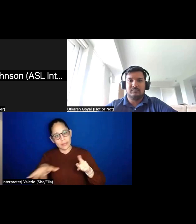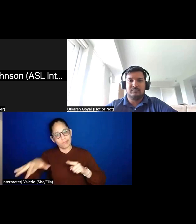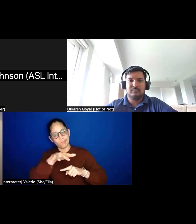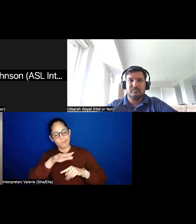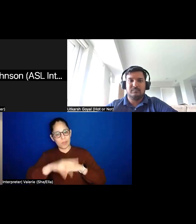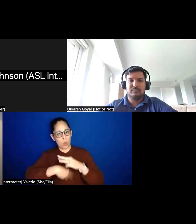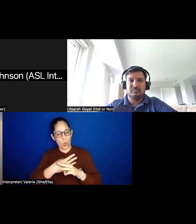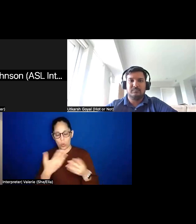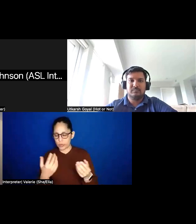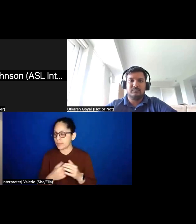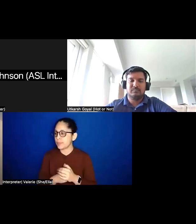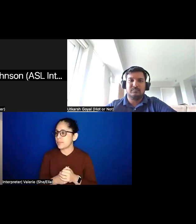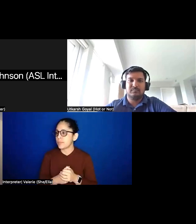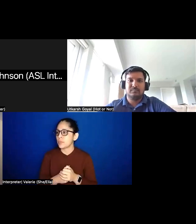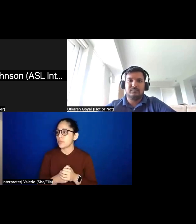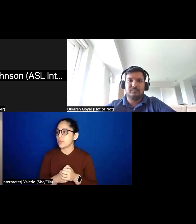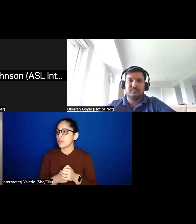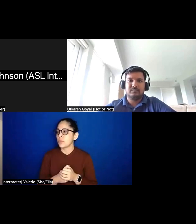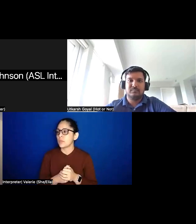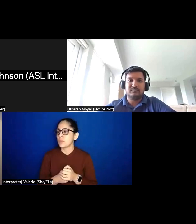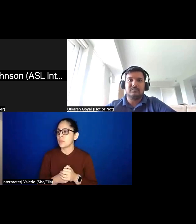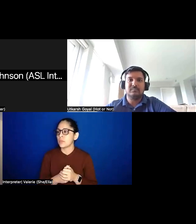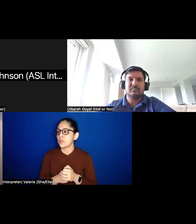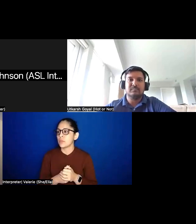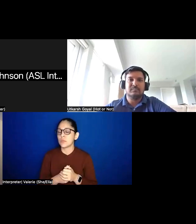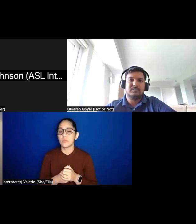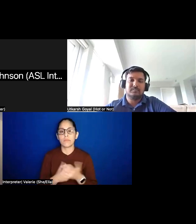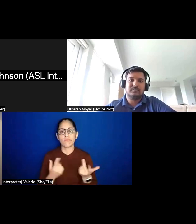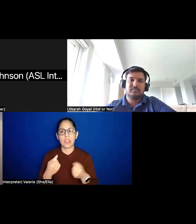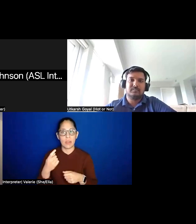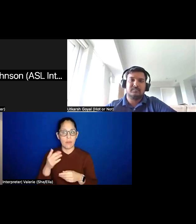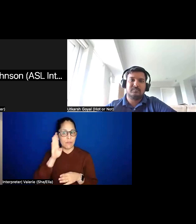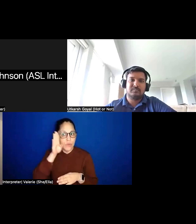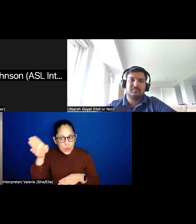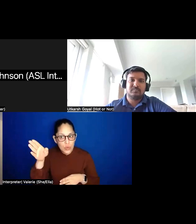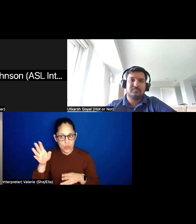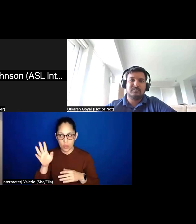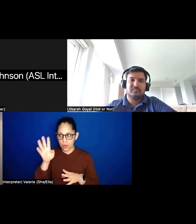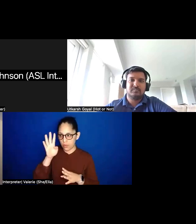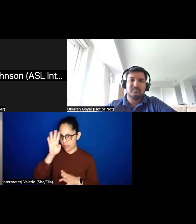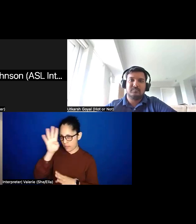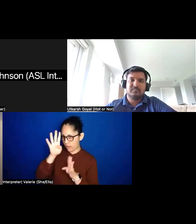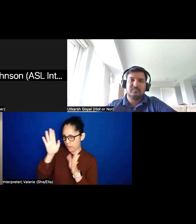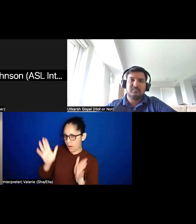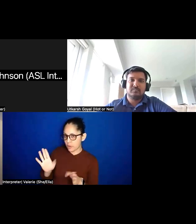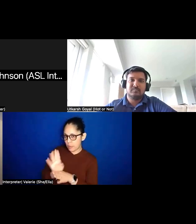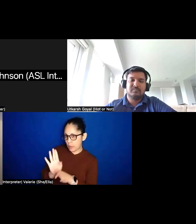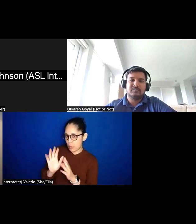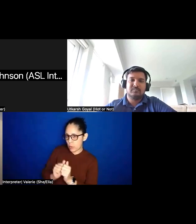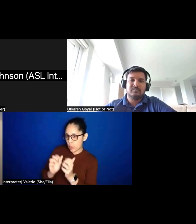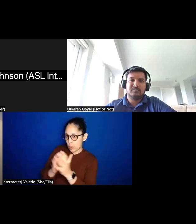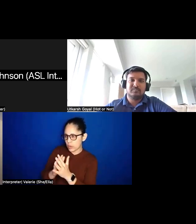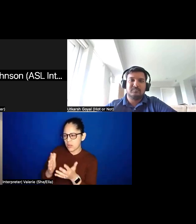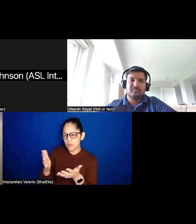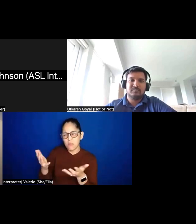what should future entrepreneurs or even current ones be paying attention to and watching as we go into the future? Because it